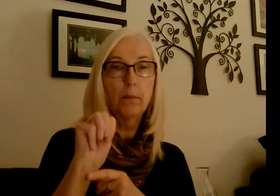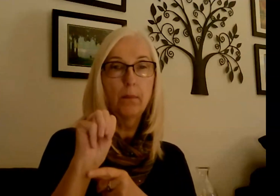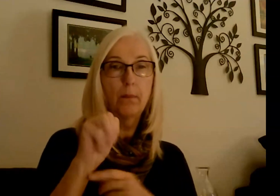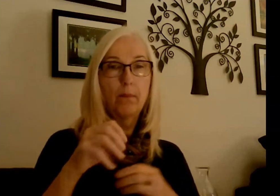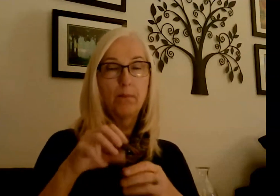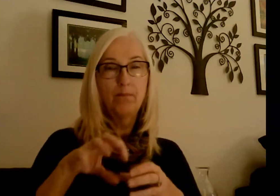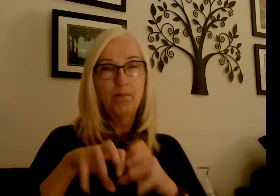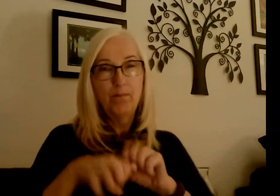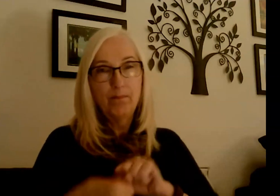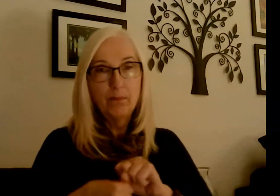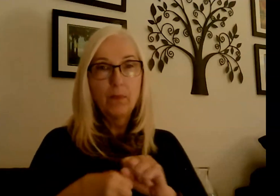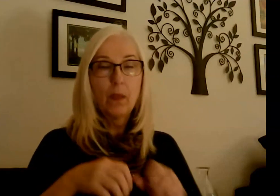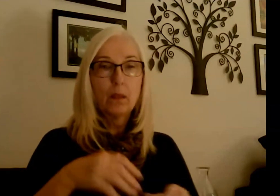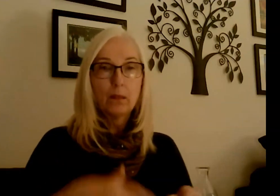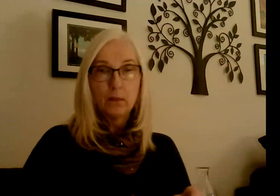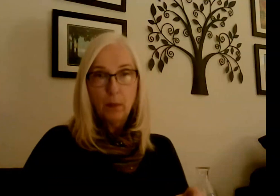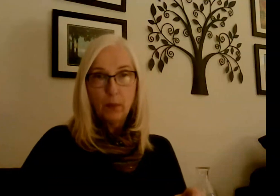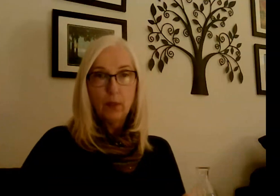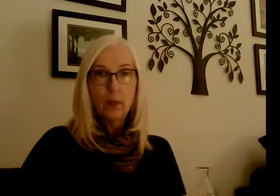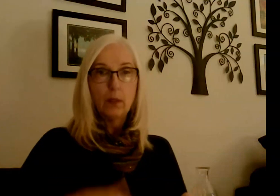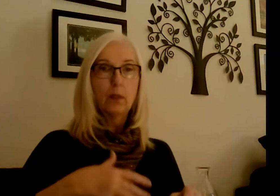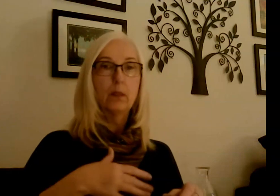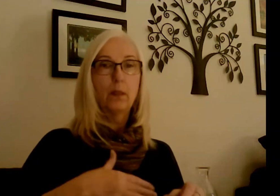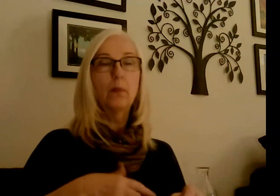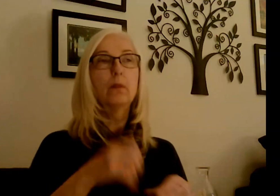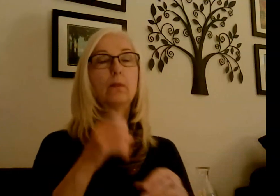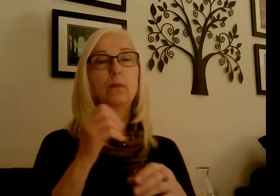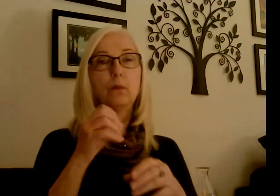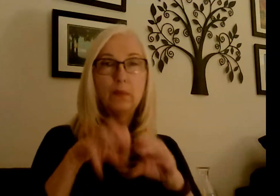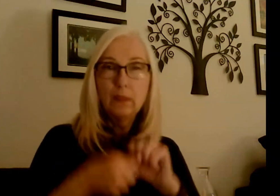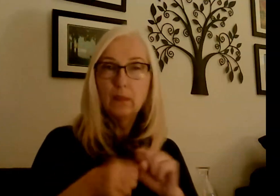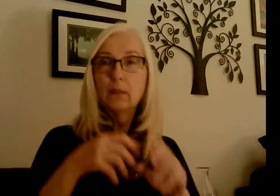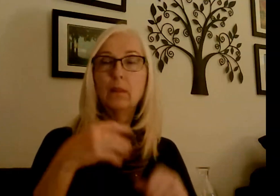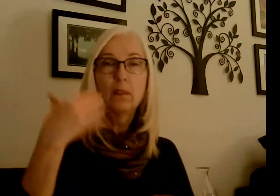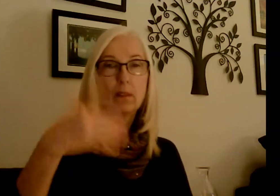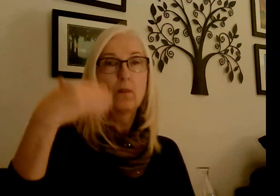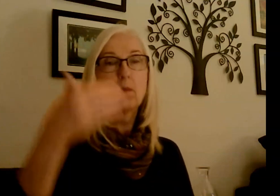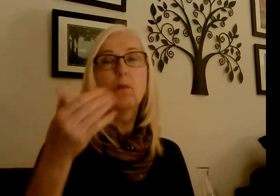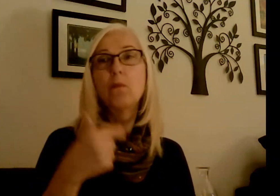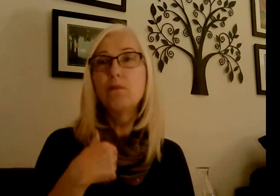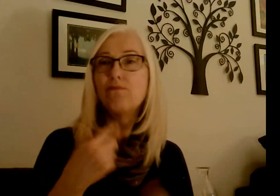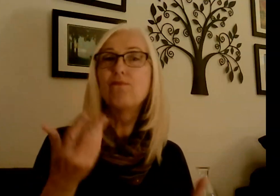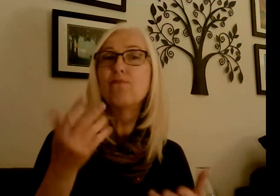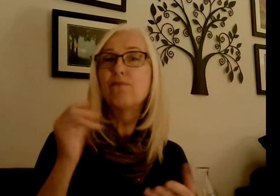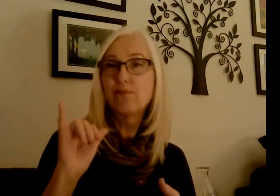We started eating a lot of berries and different things, and over